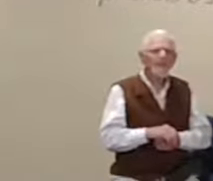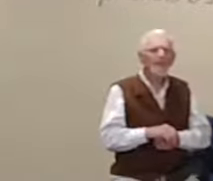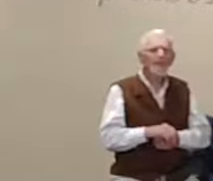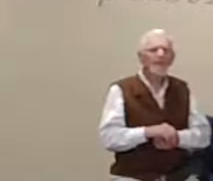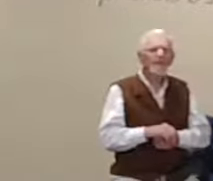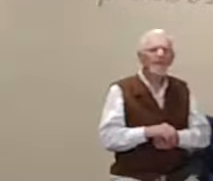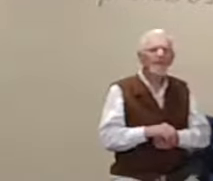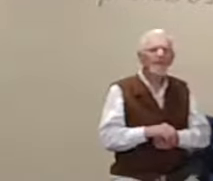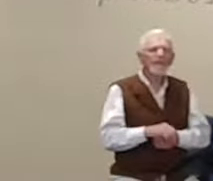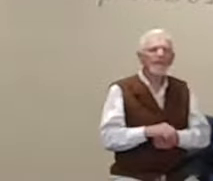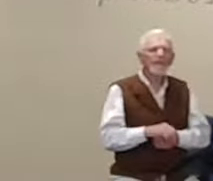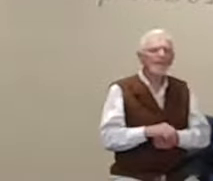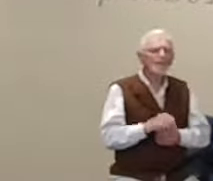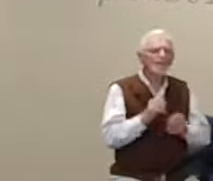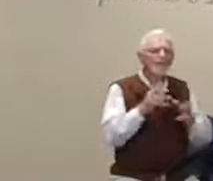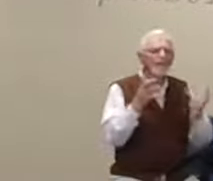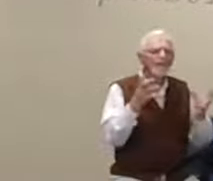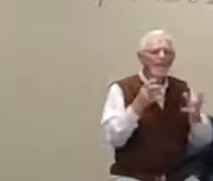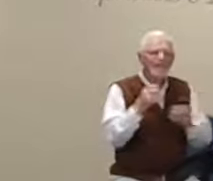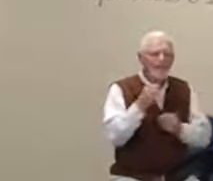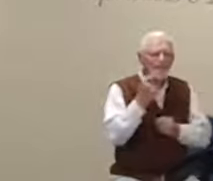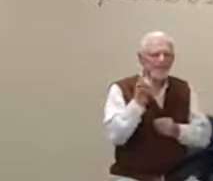Oh, my goodness, it's too much.